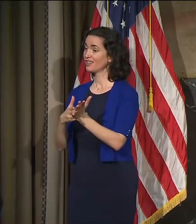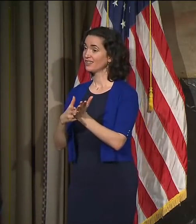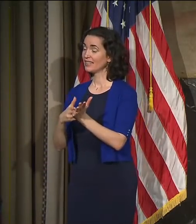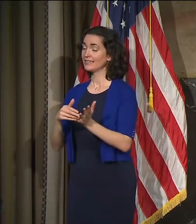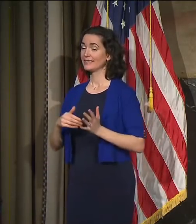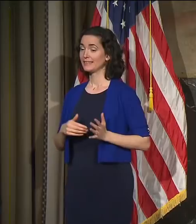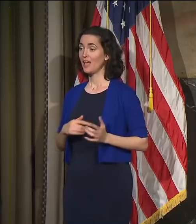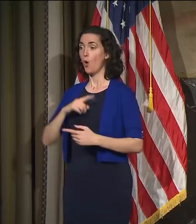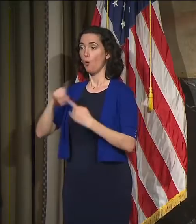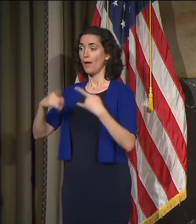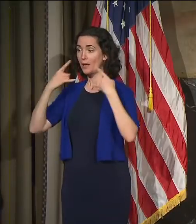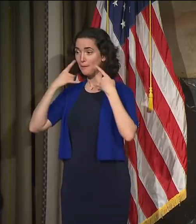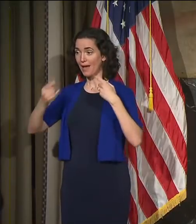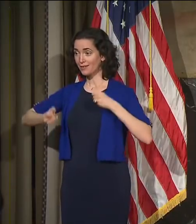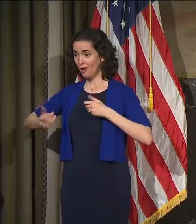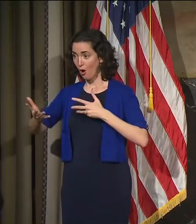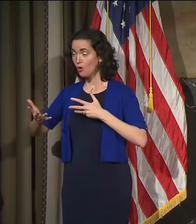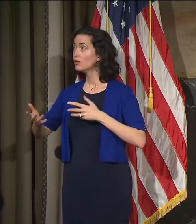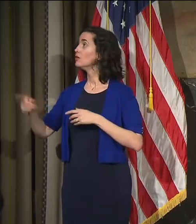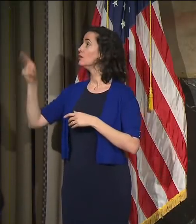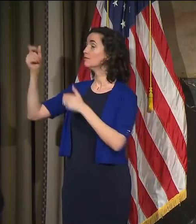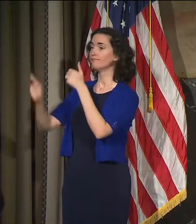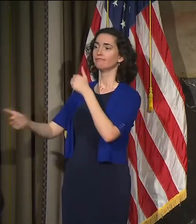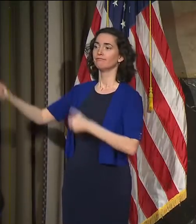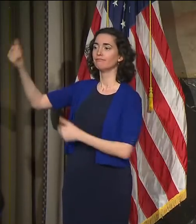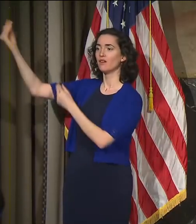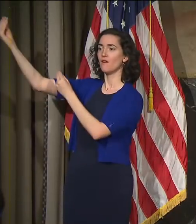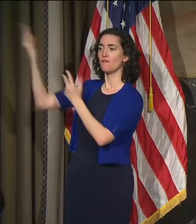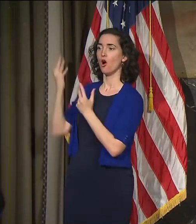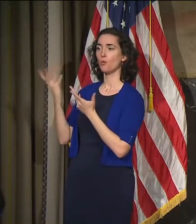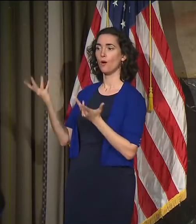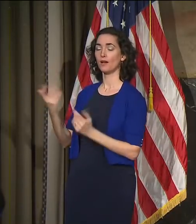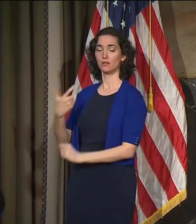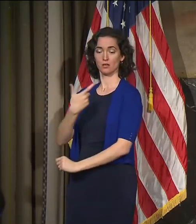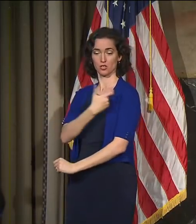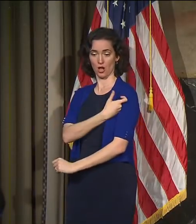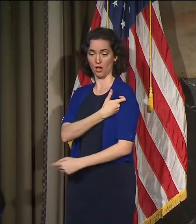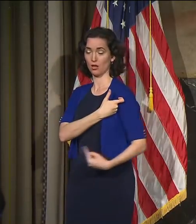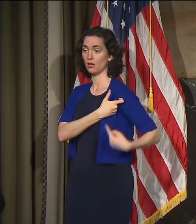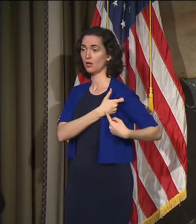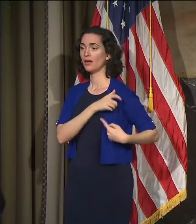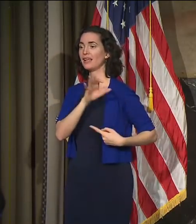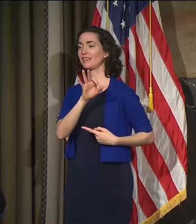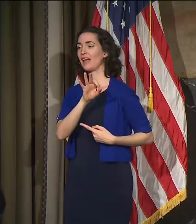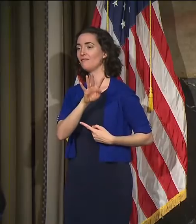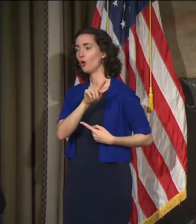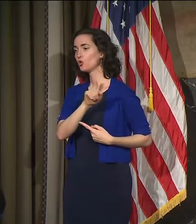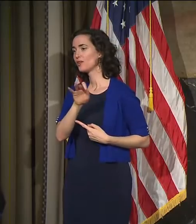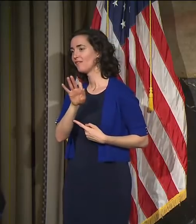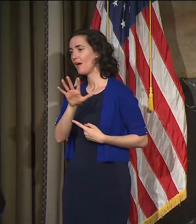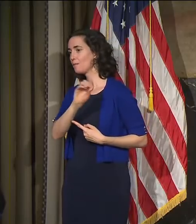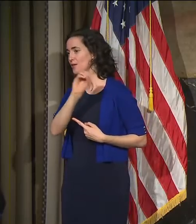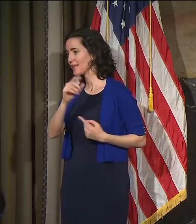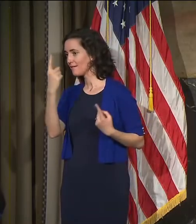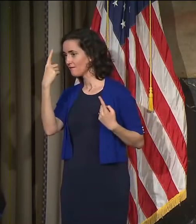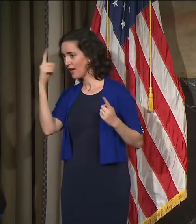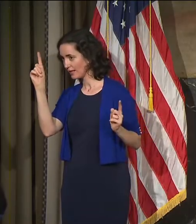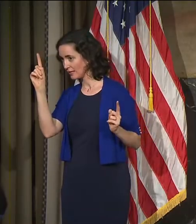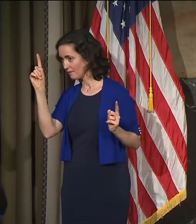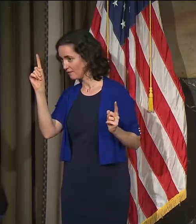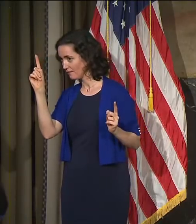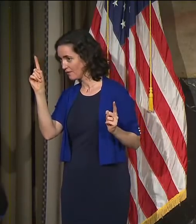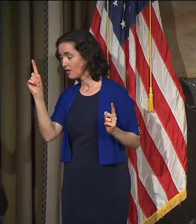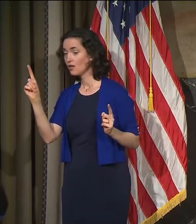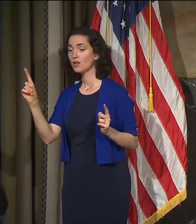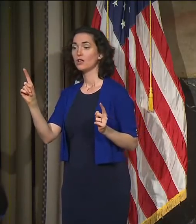when we can take off the mask, what we've been told is that the vaccine has been proven 94 to 95% effective in preventing people